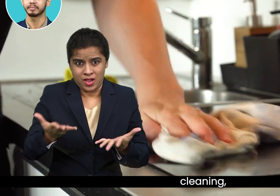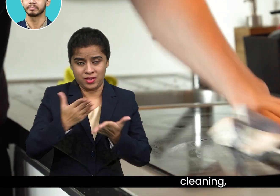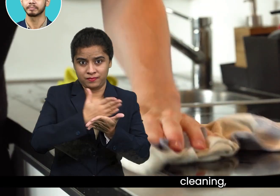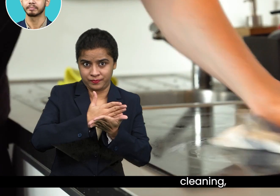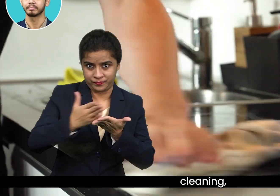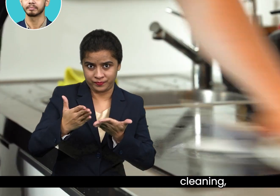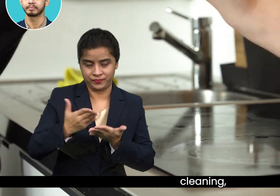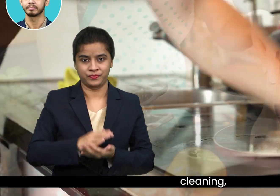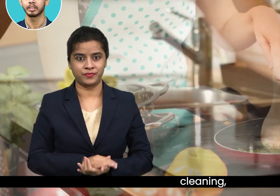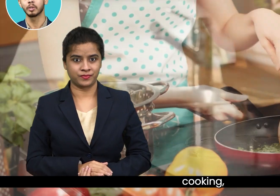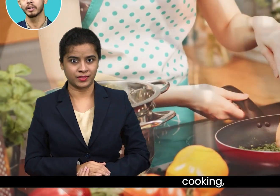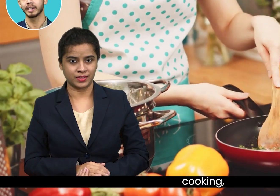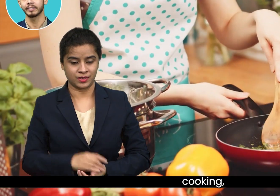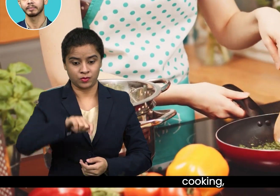cleaning,